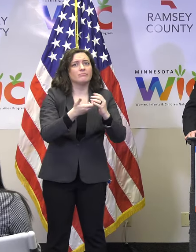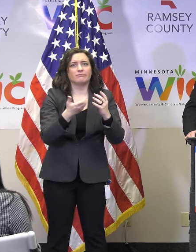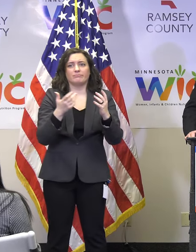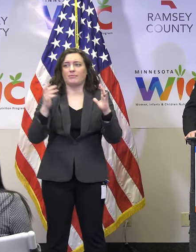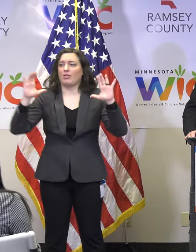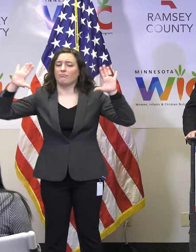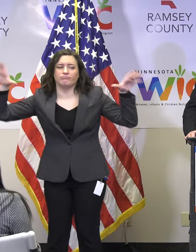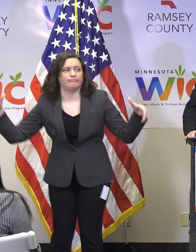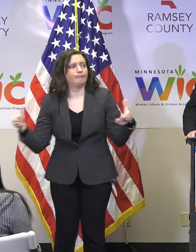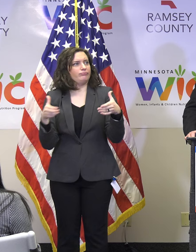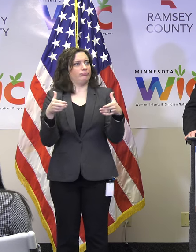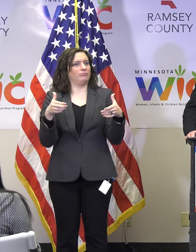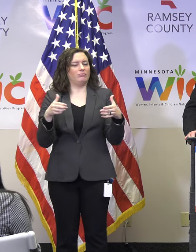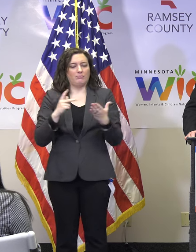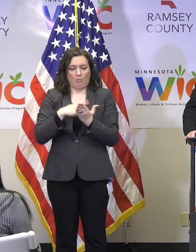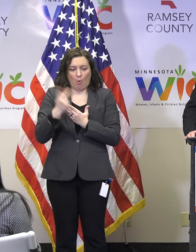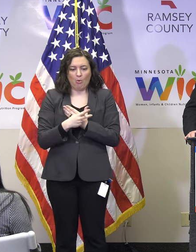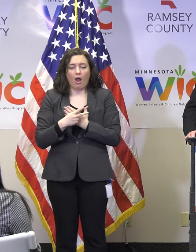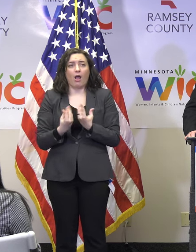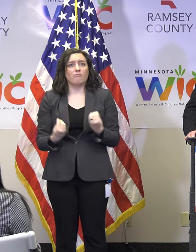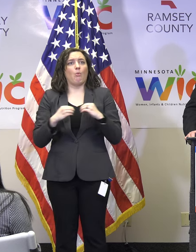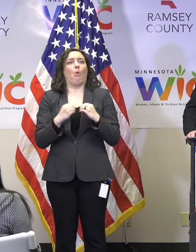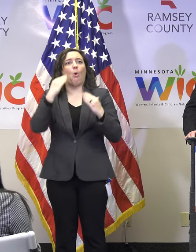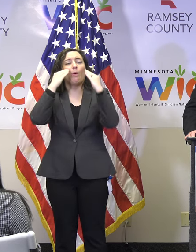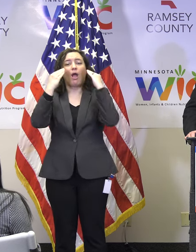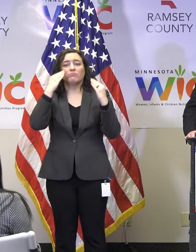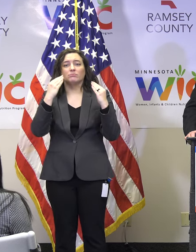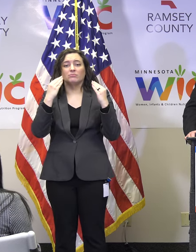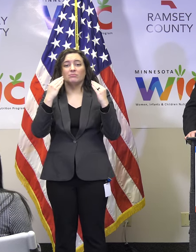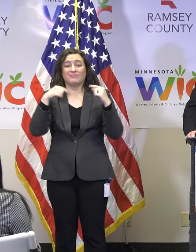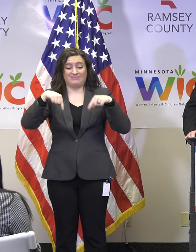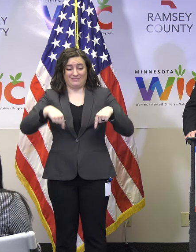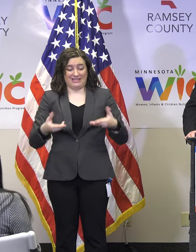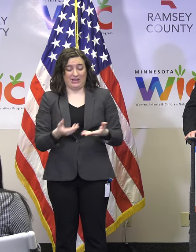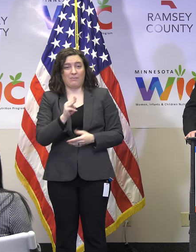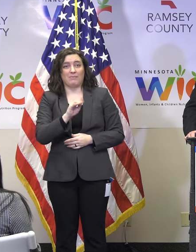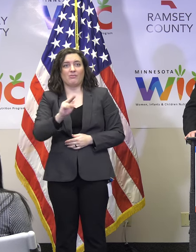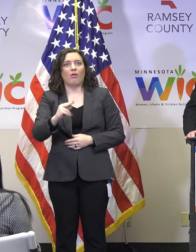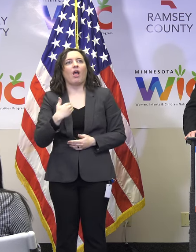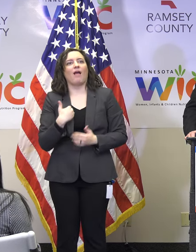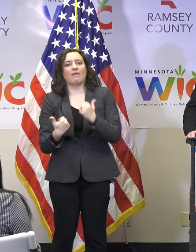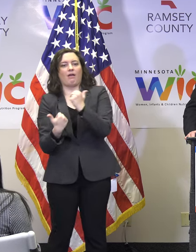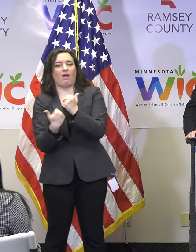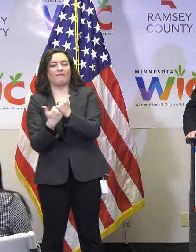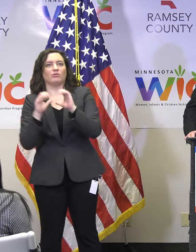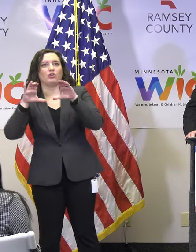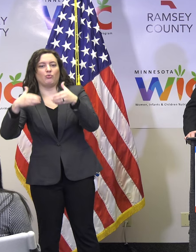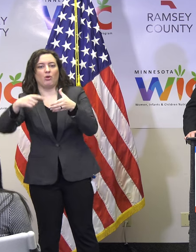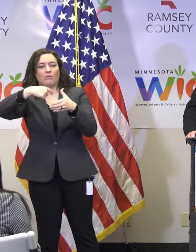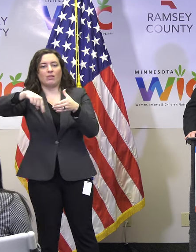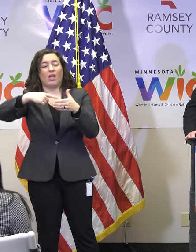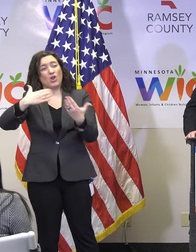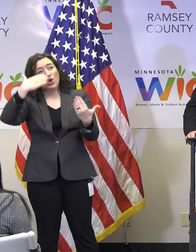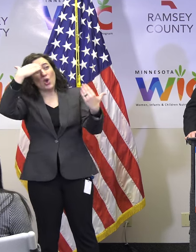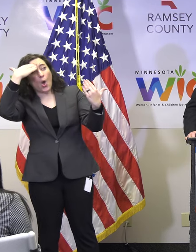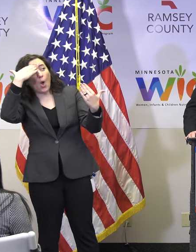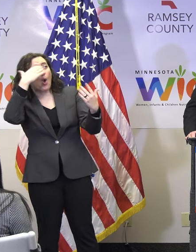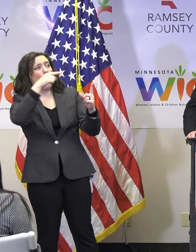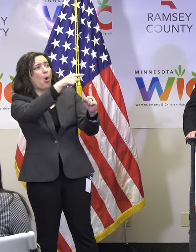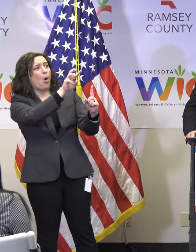create an awareness of the program. I mean, you've got advocacy groups here in Minnesota who know about the WIC program, who basically, when